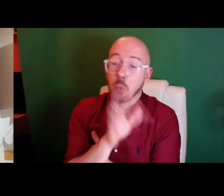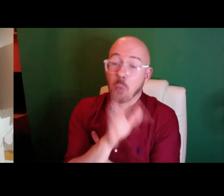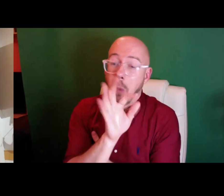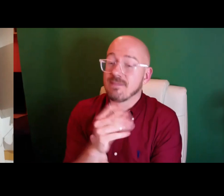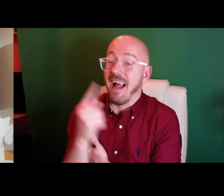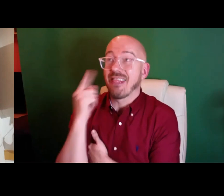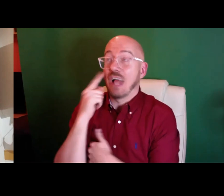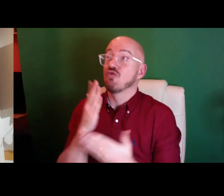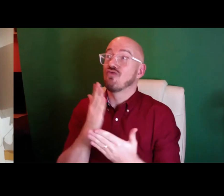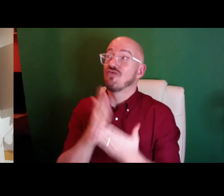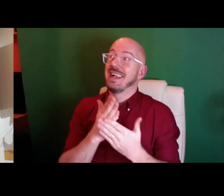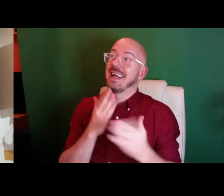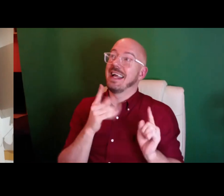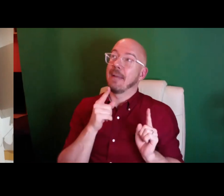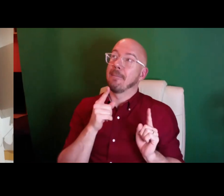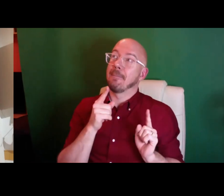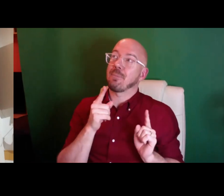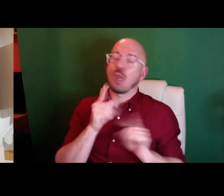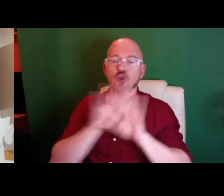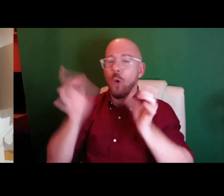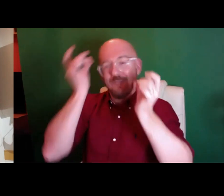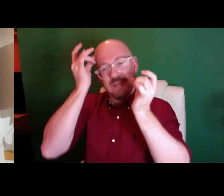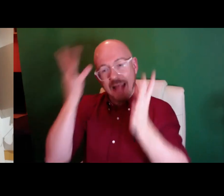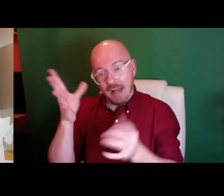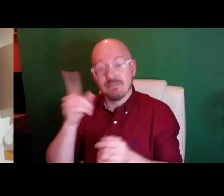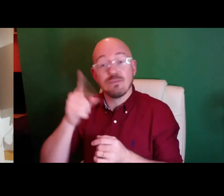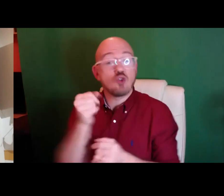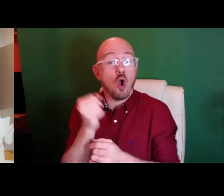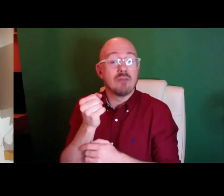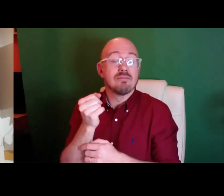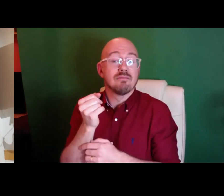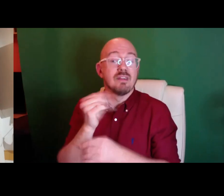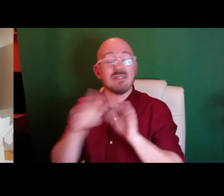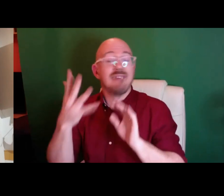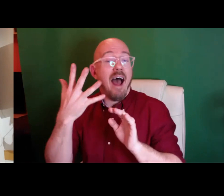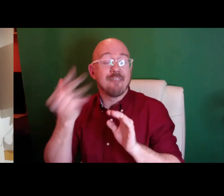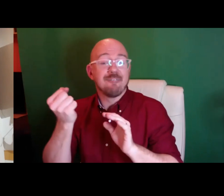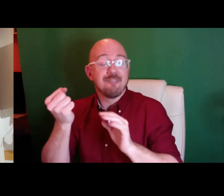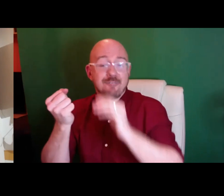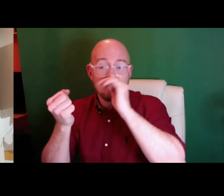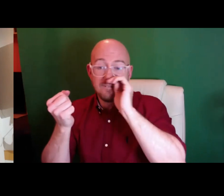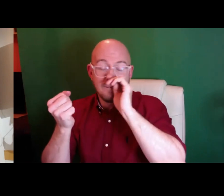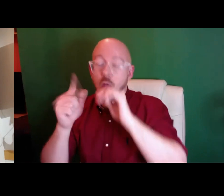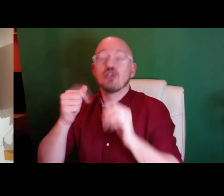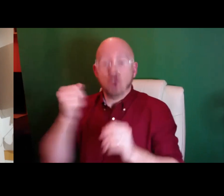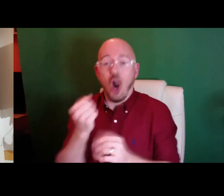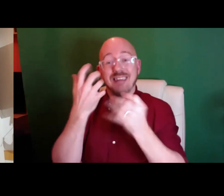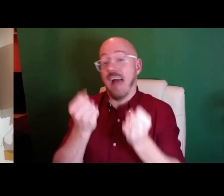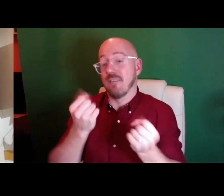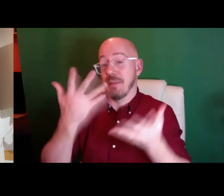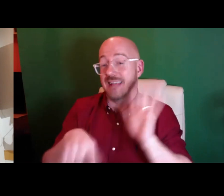having the language mentioned in the national curriculum? And that's an interesting question, because don't